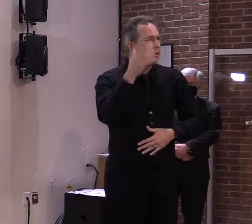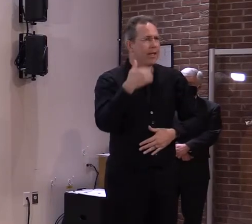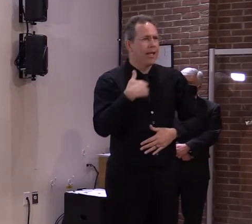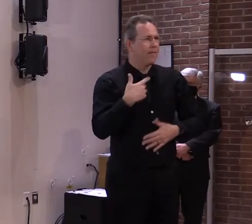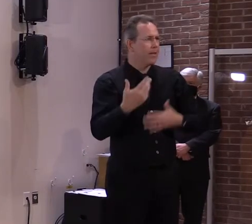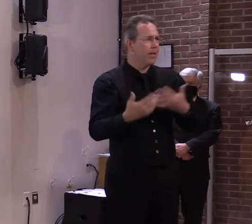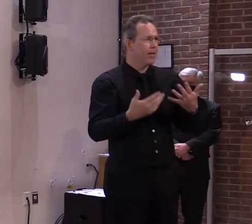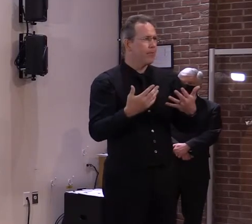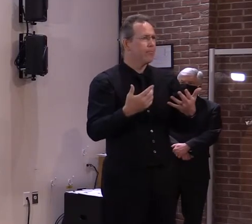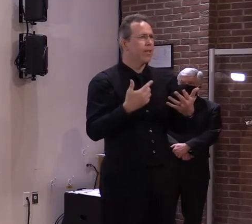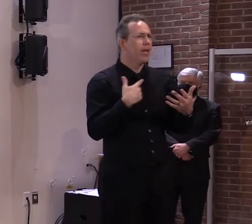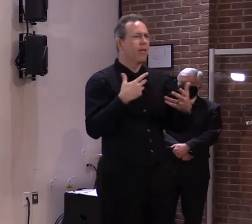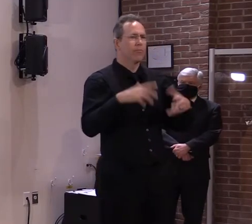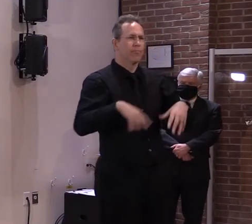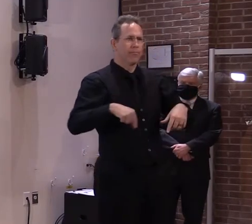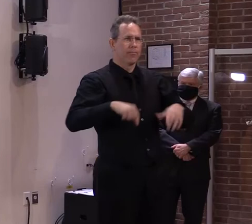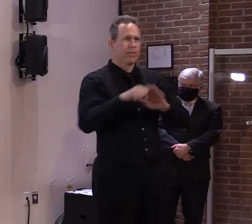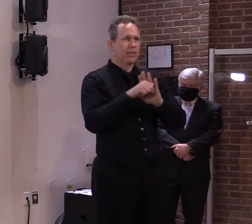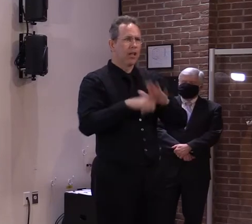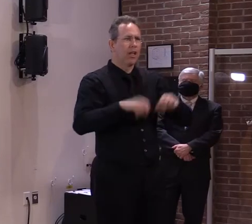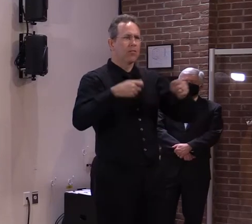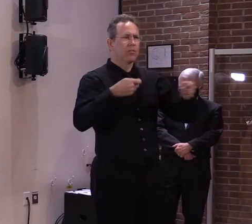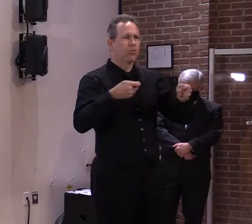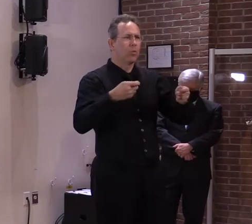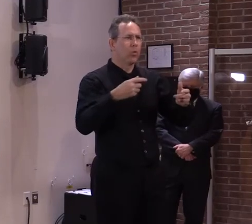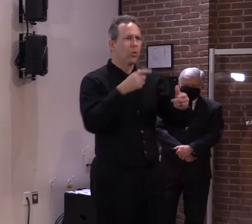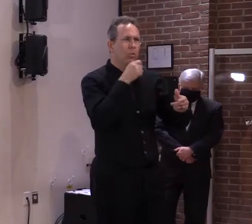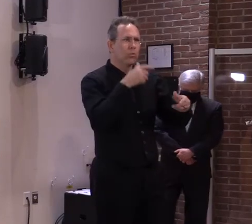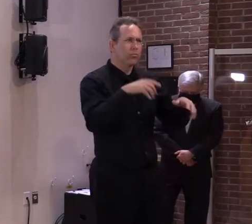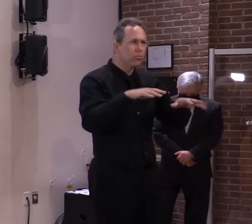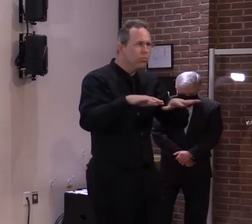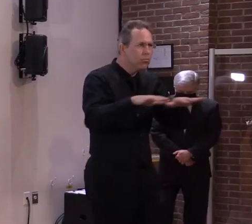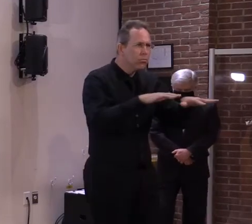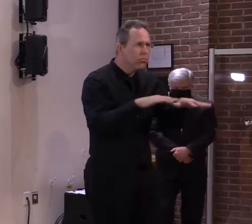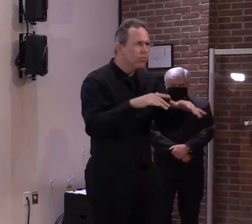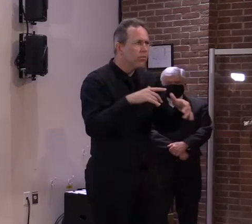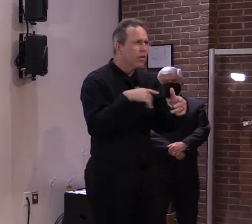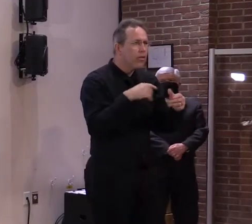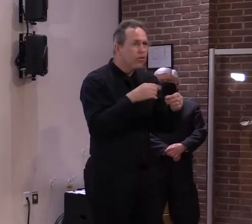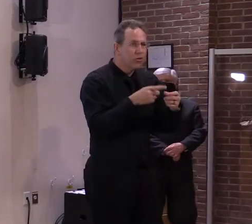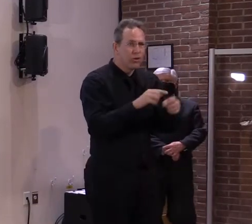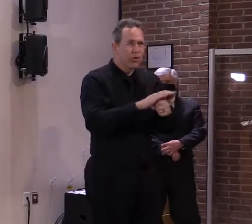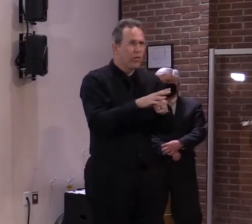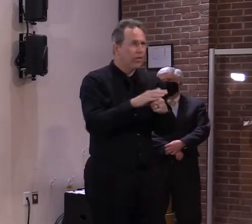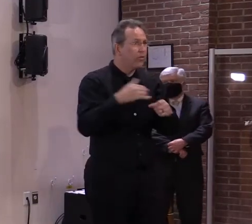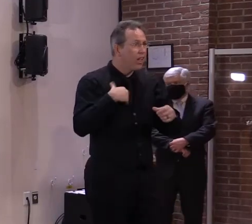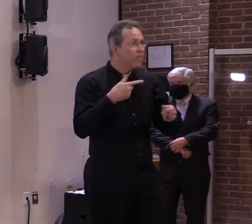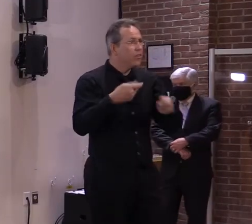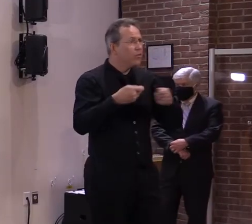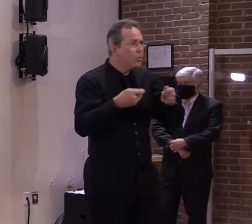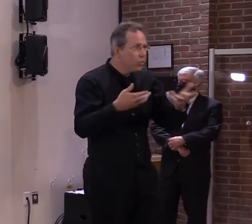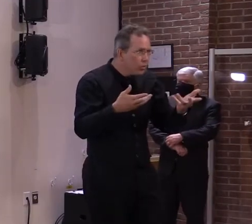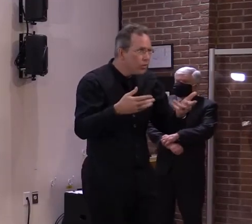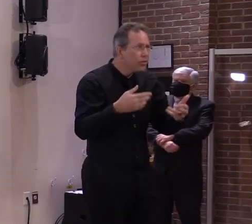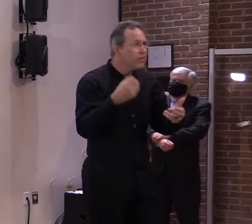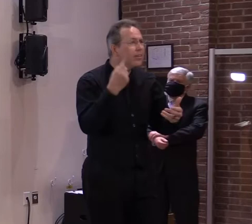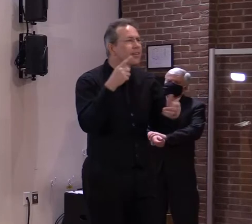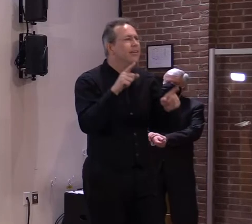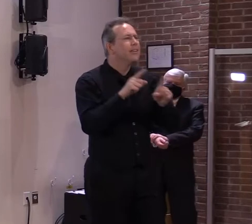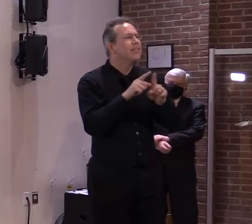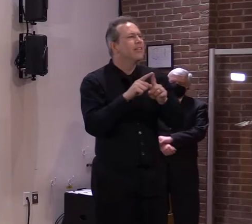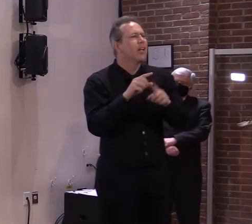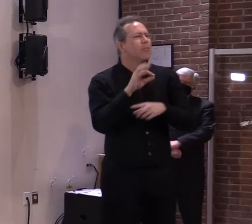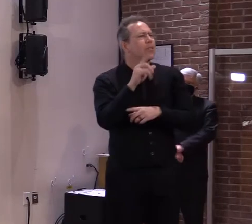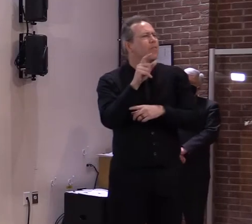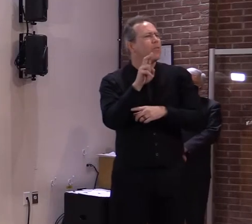it is going to be just like the seasonal flu, where the individual pharmacies are going to be offering these vaccinations